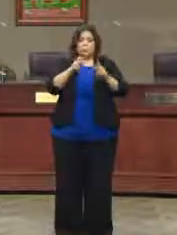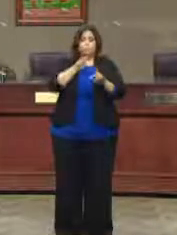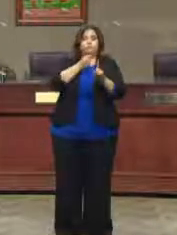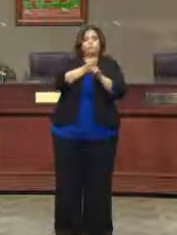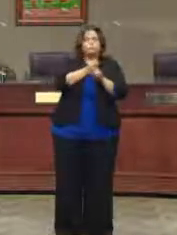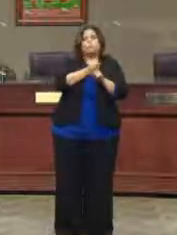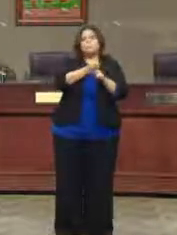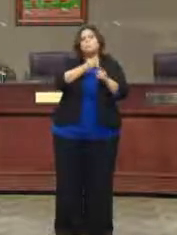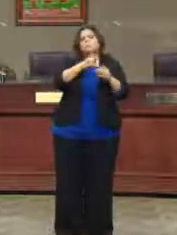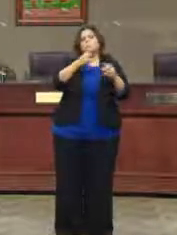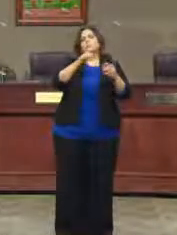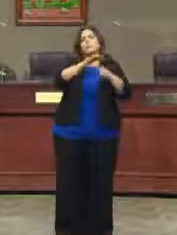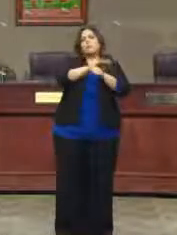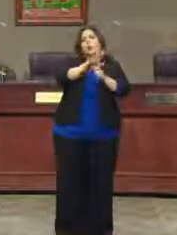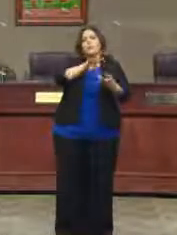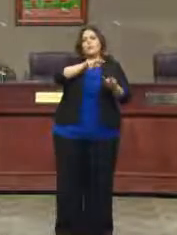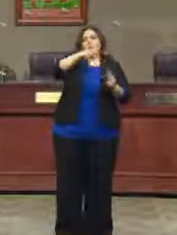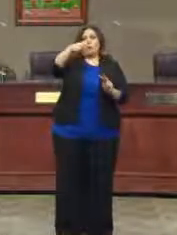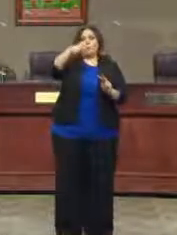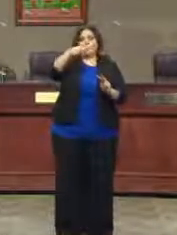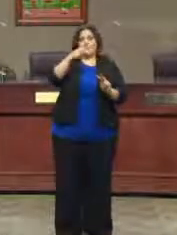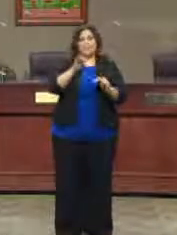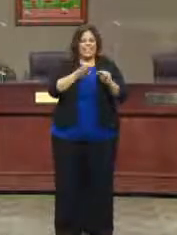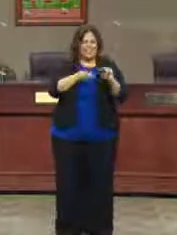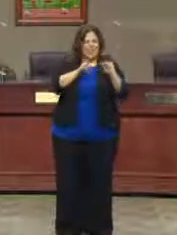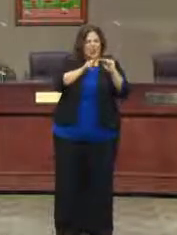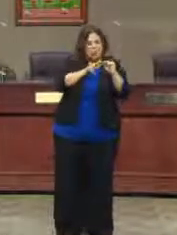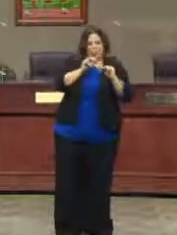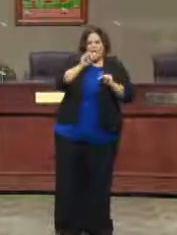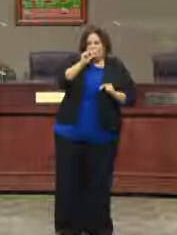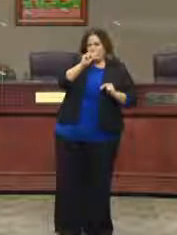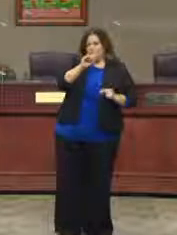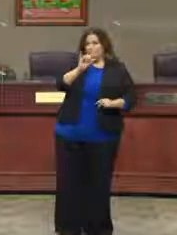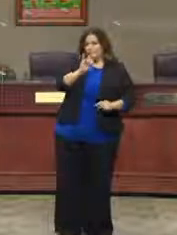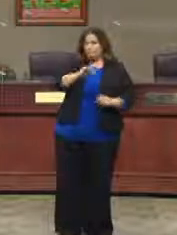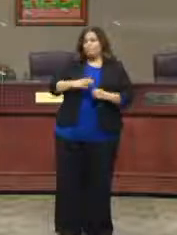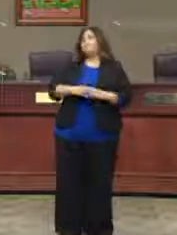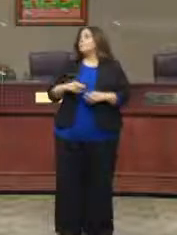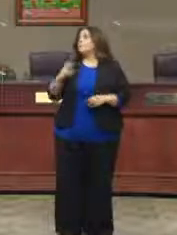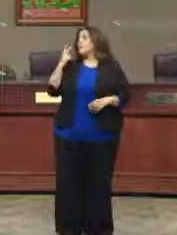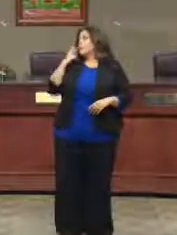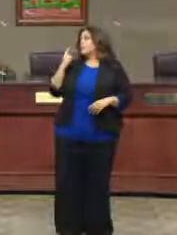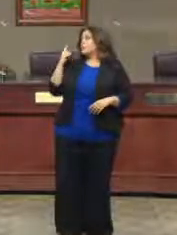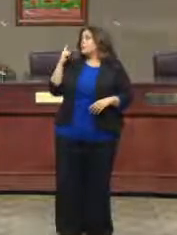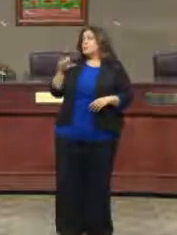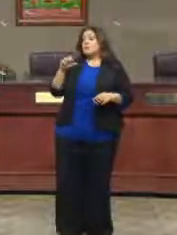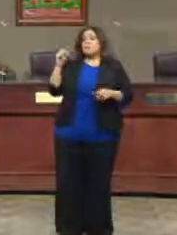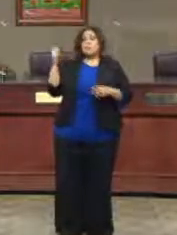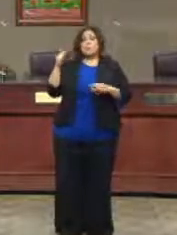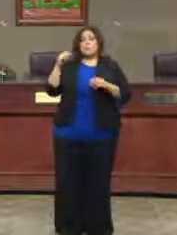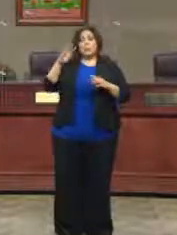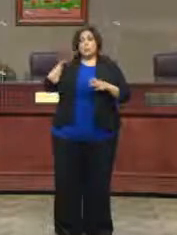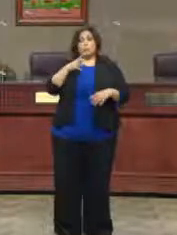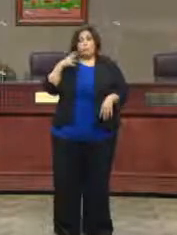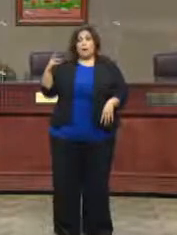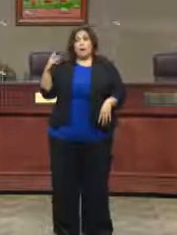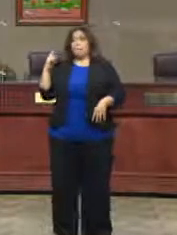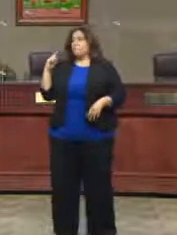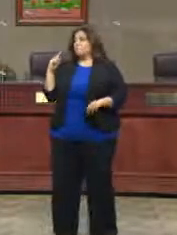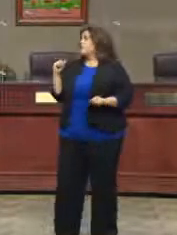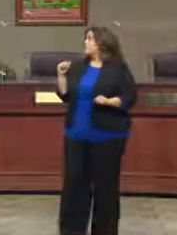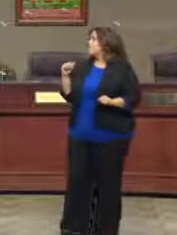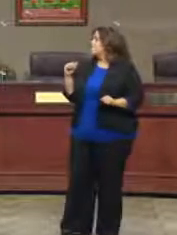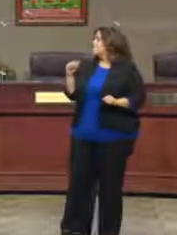small increase there. Also, if you can put the other graph, I can take it right now. So